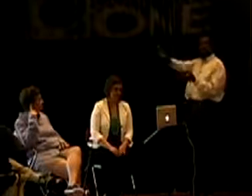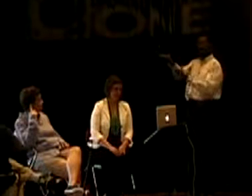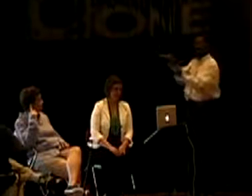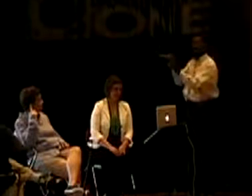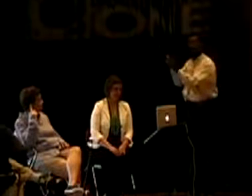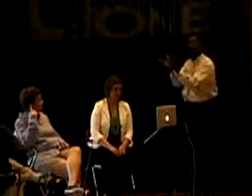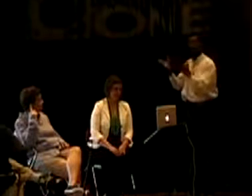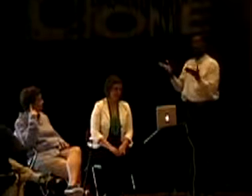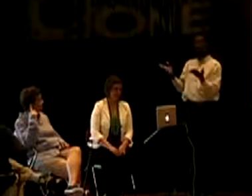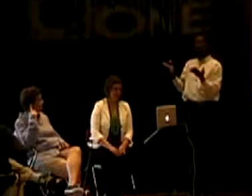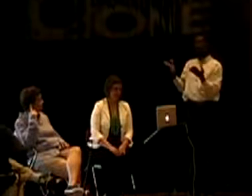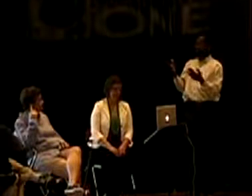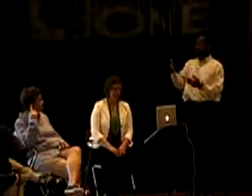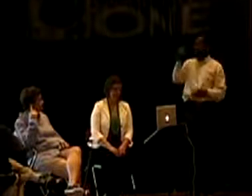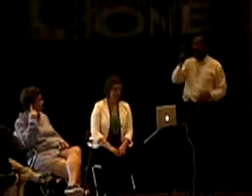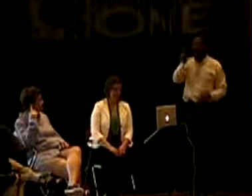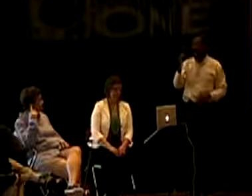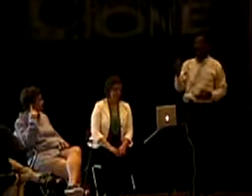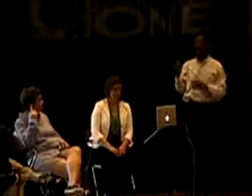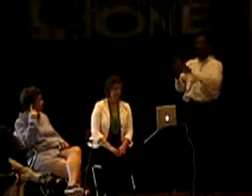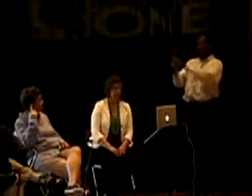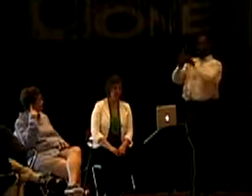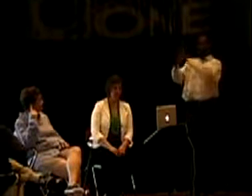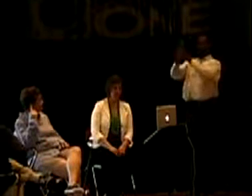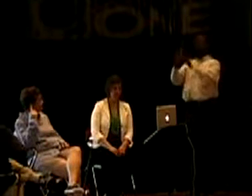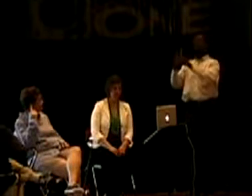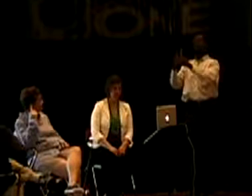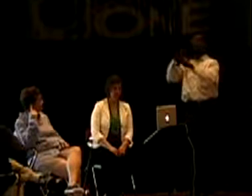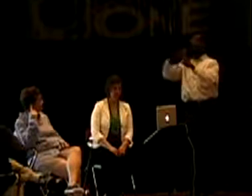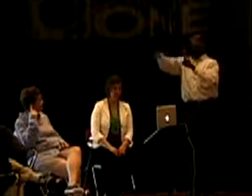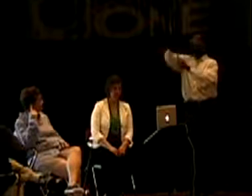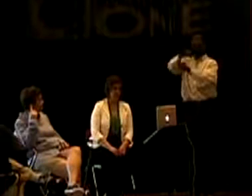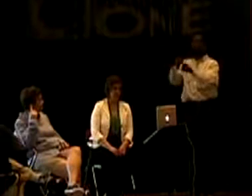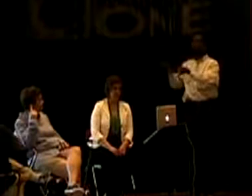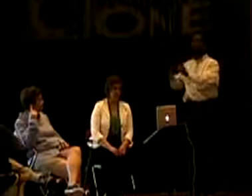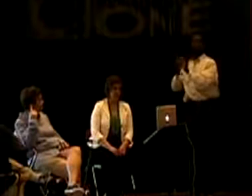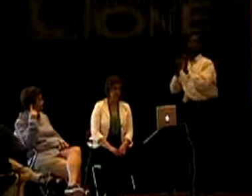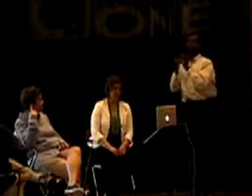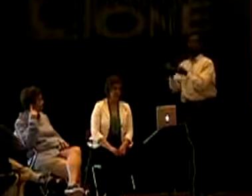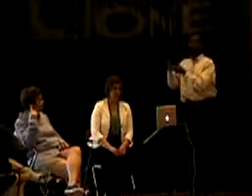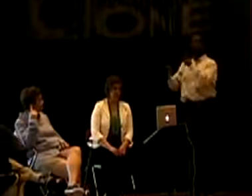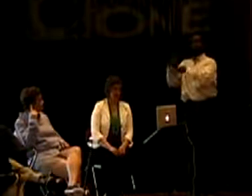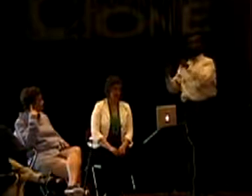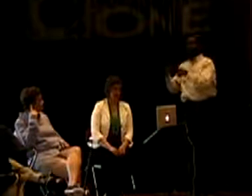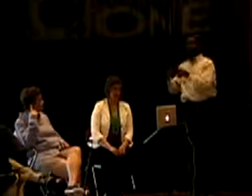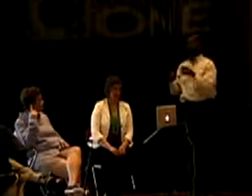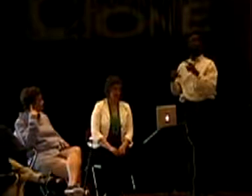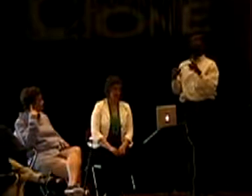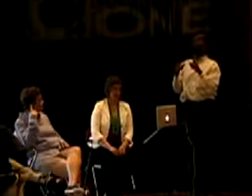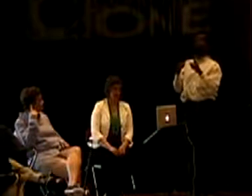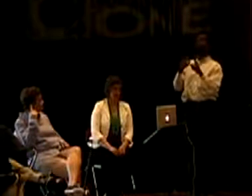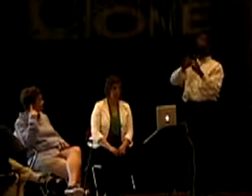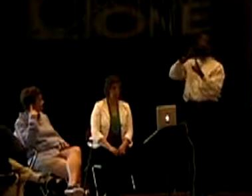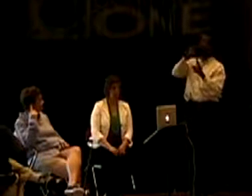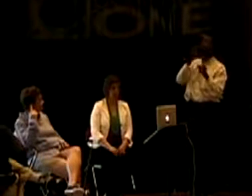Lisa was Nick's access point if it was a hearing gathering. And if it was a deaf gathering, Lisa is extremely proficient, so then they were